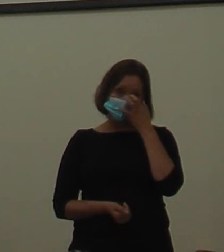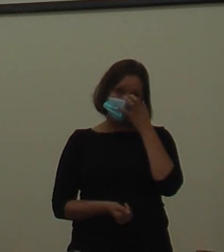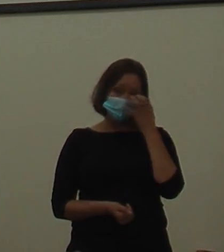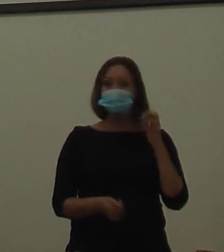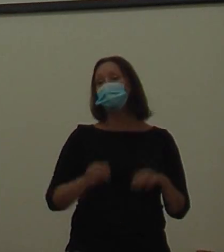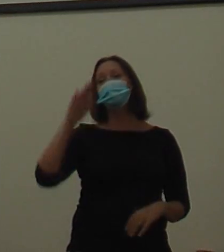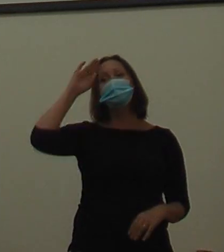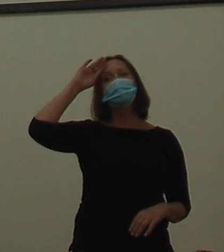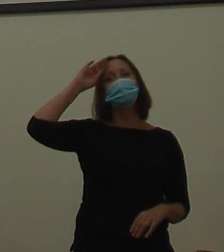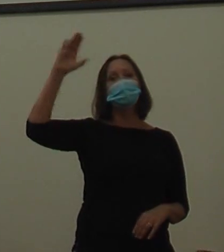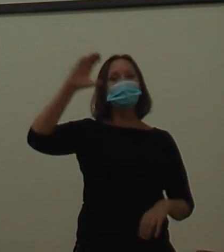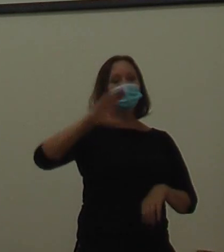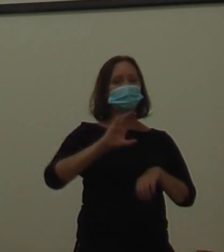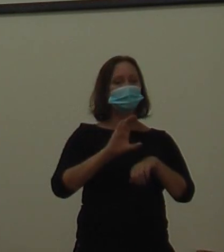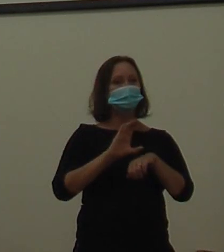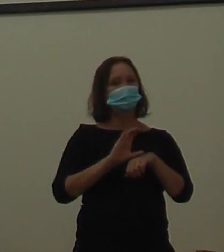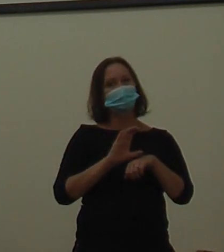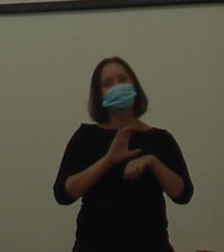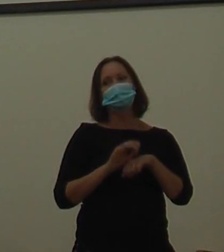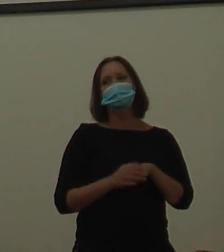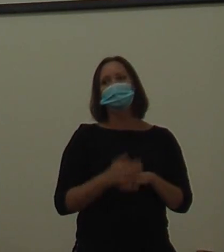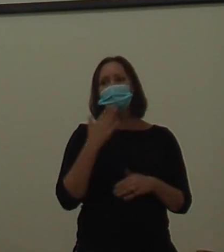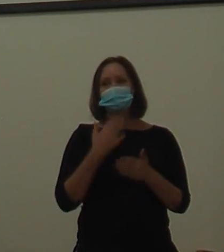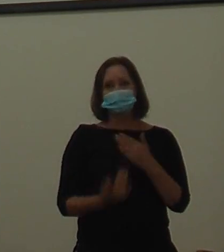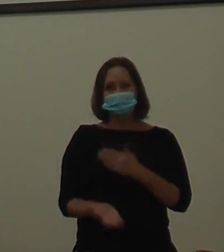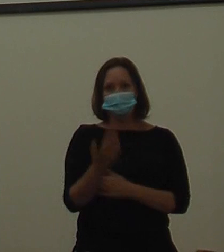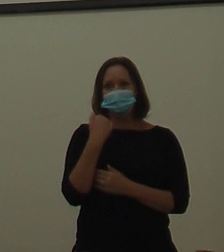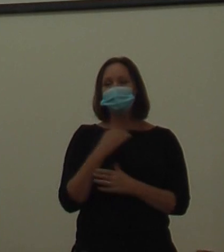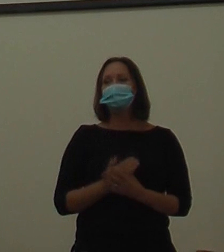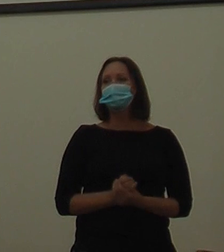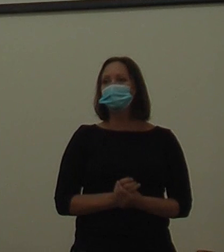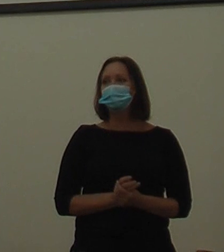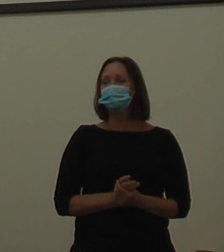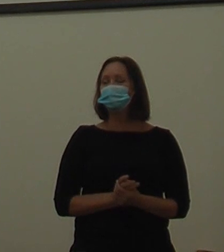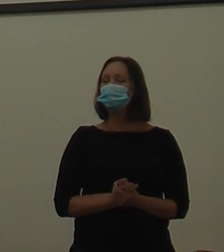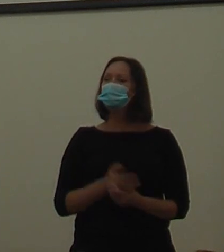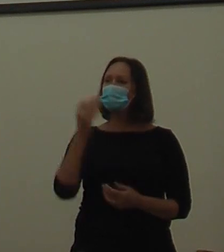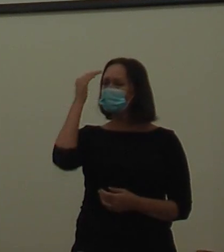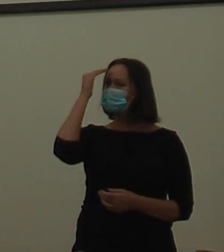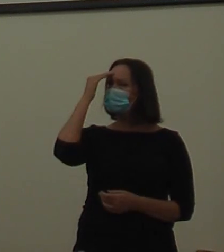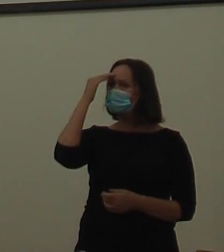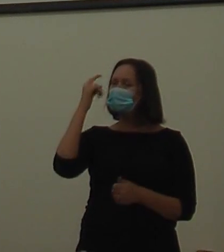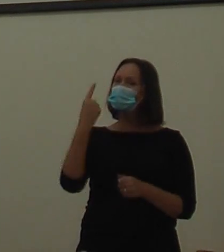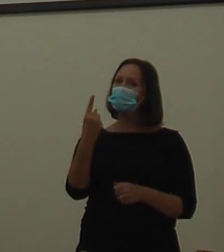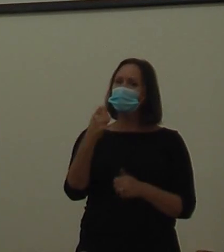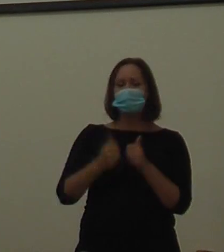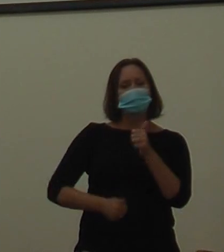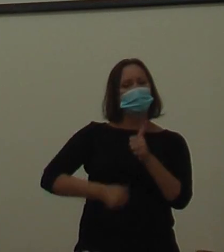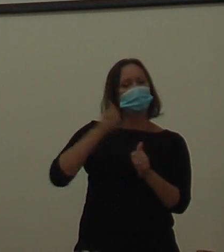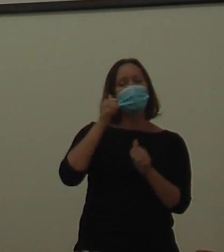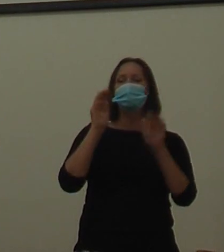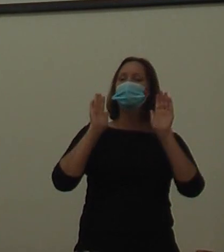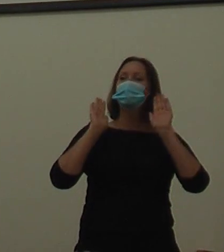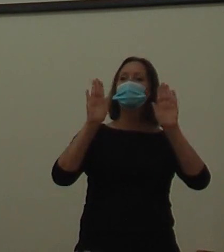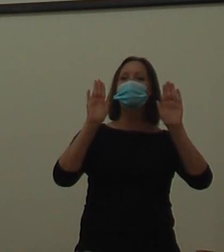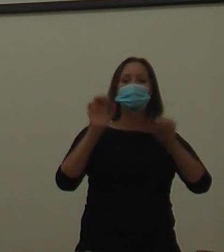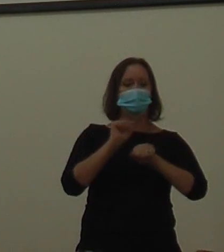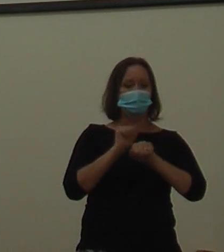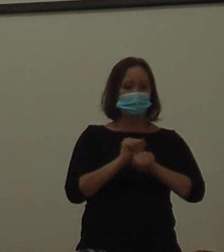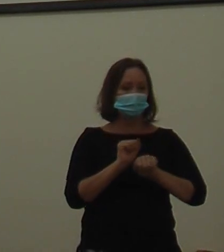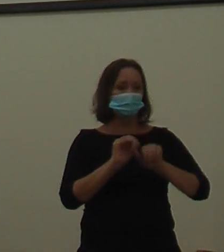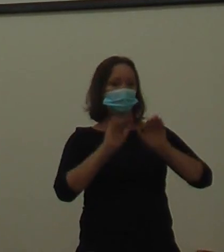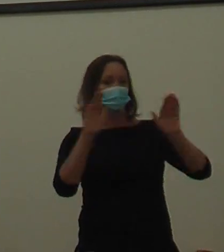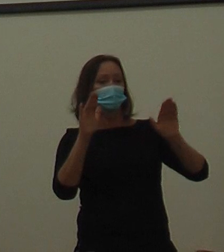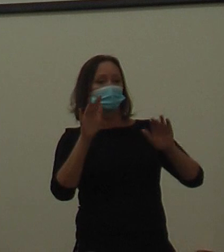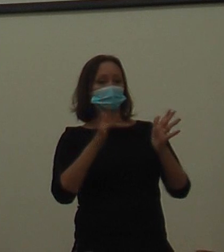Hello, church. Good morning. You know, one of the most outstanding miracles that